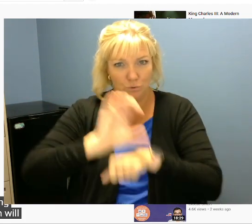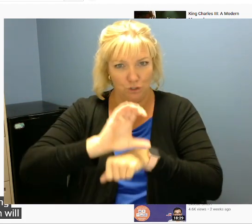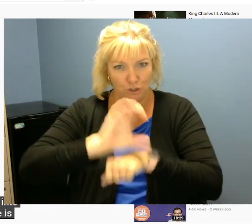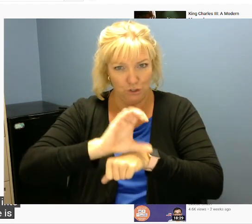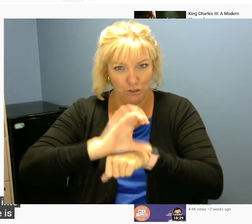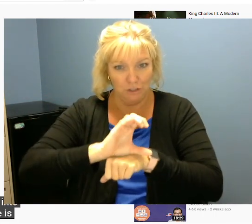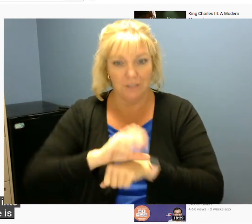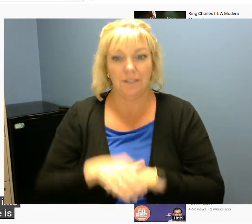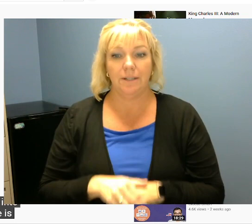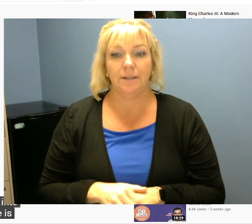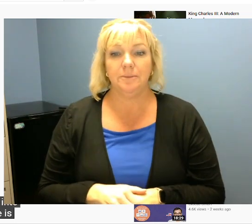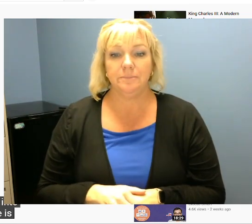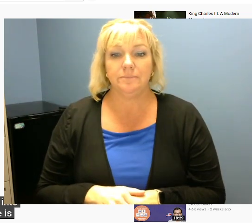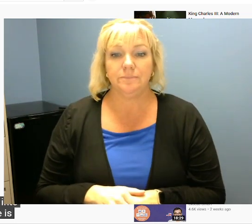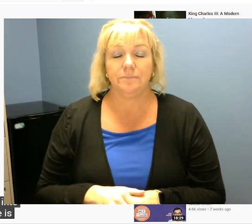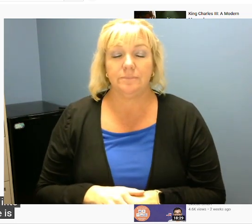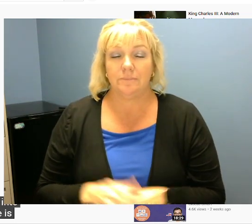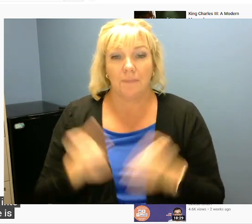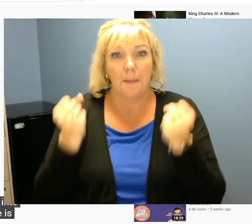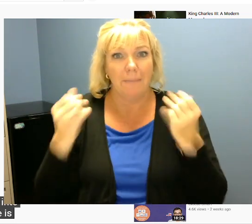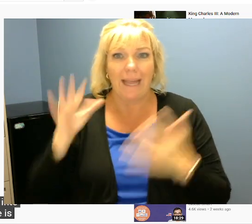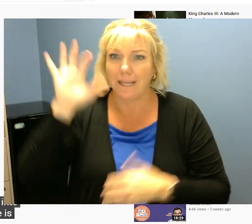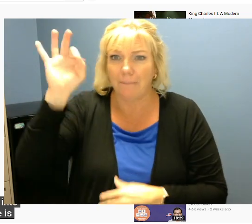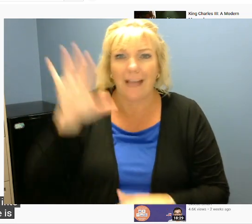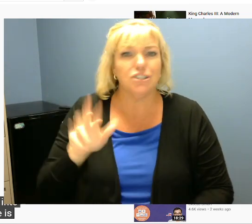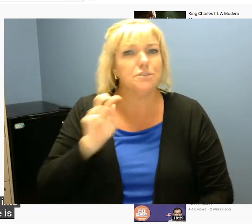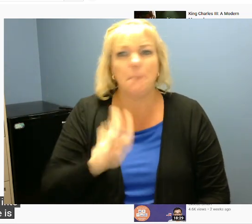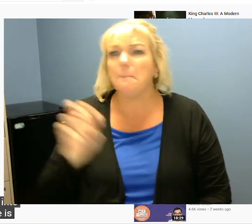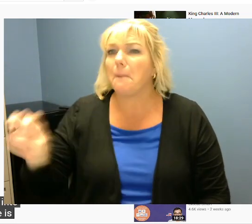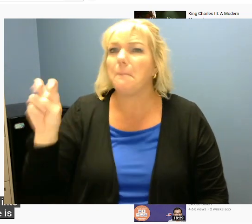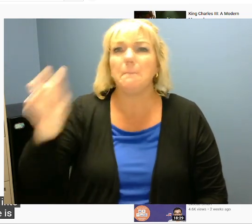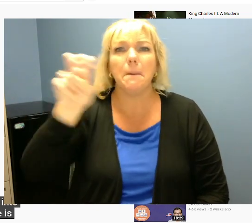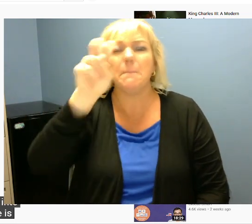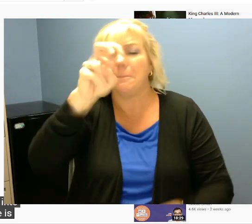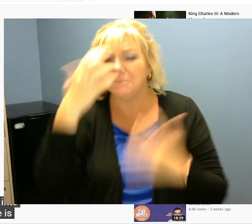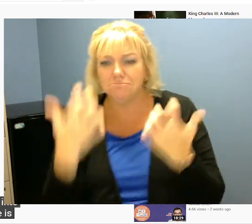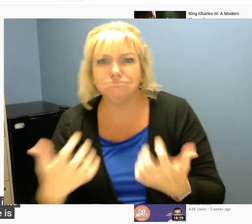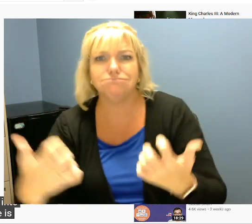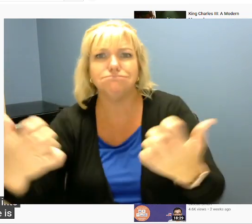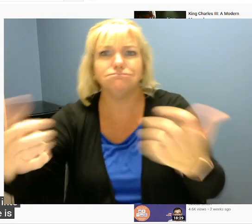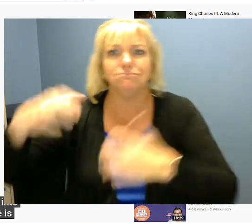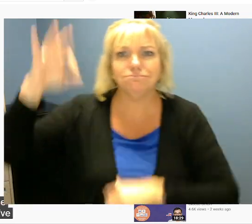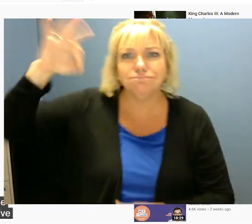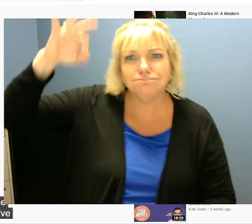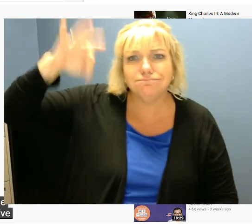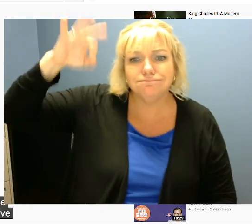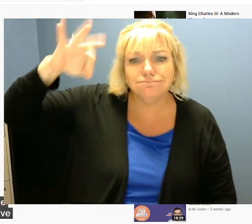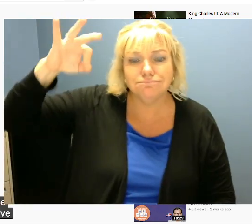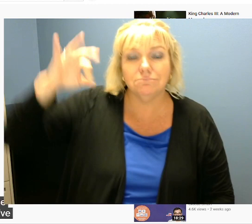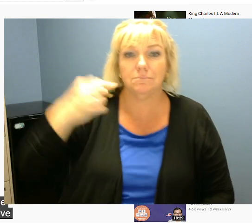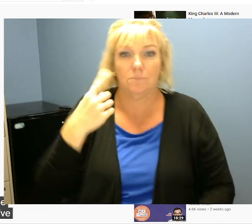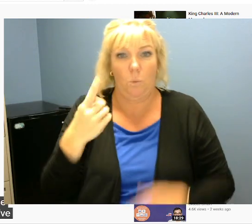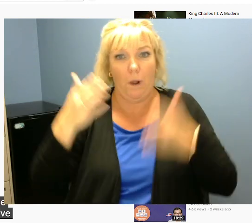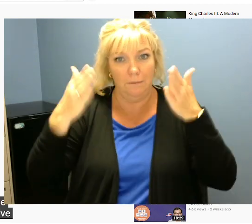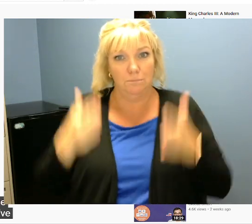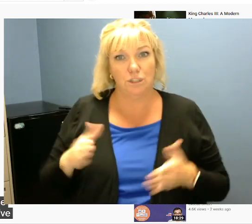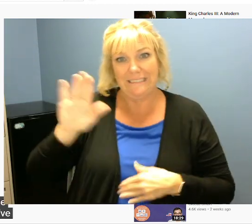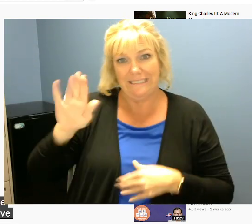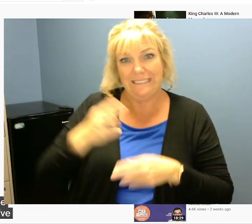will go throughout the colonies speaking to large crowds of people. One of these is George Whitefield, and you've